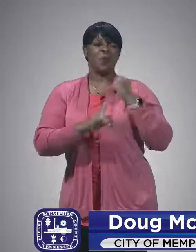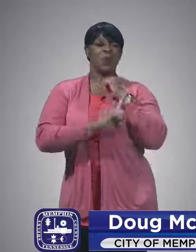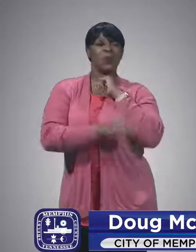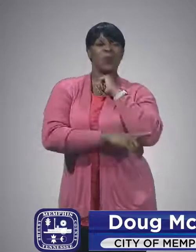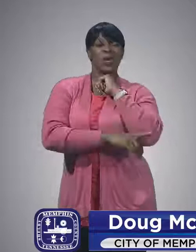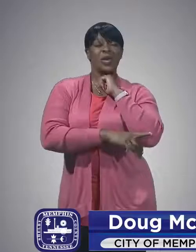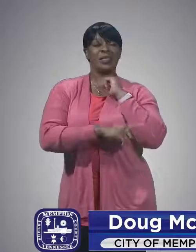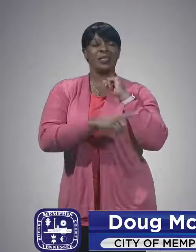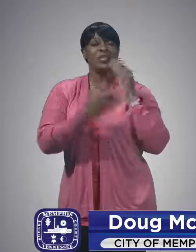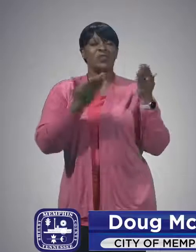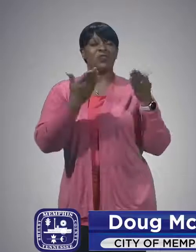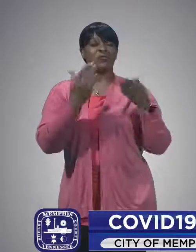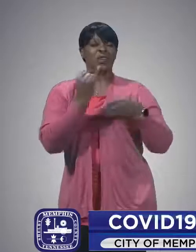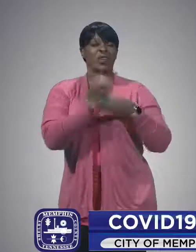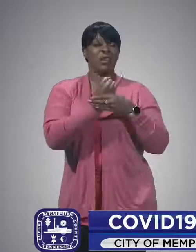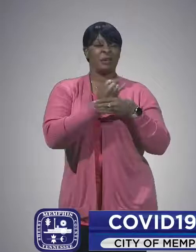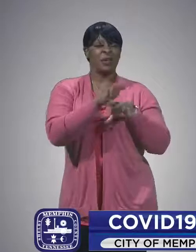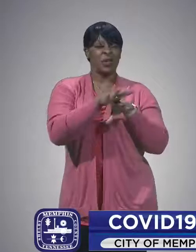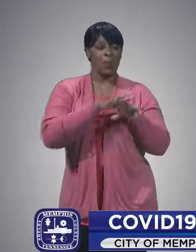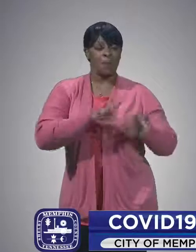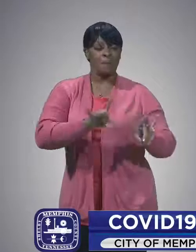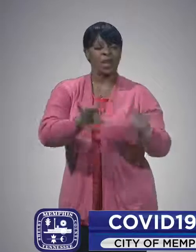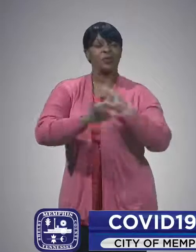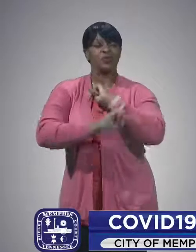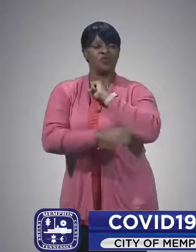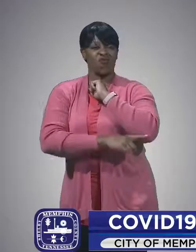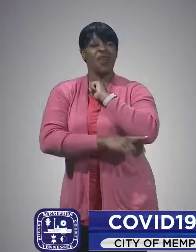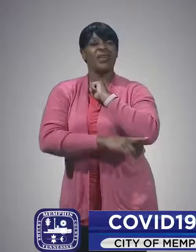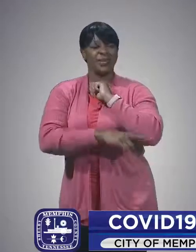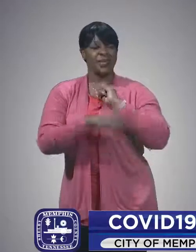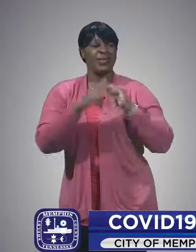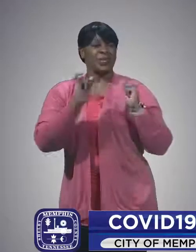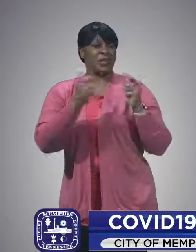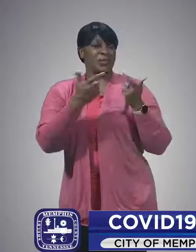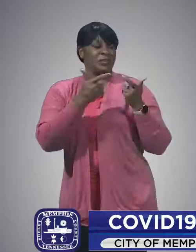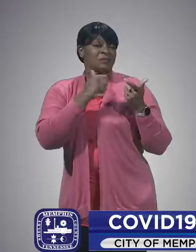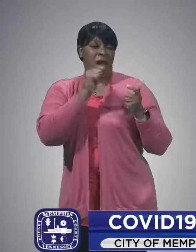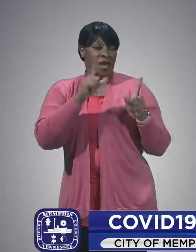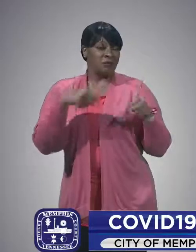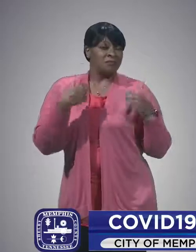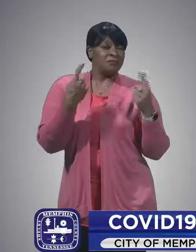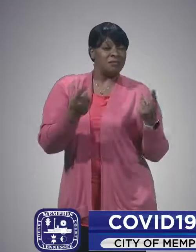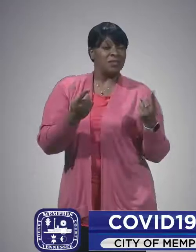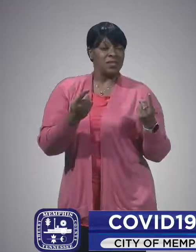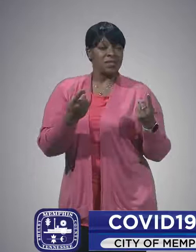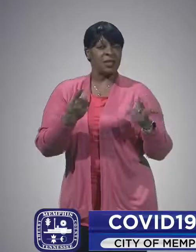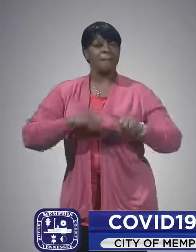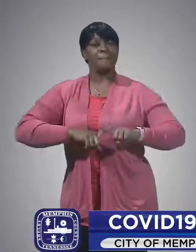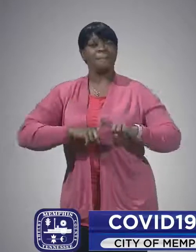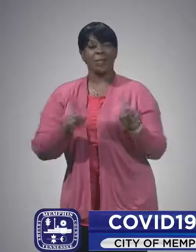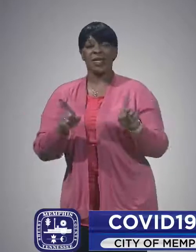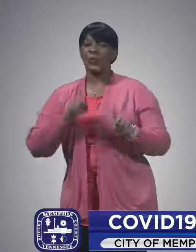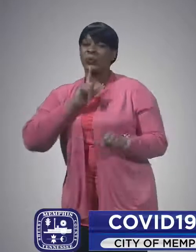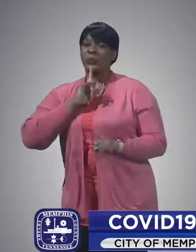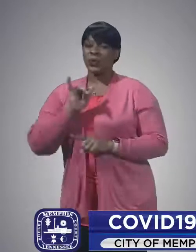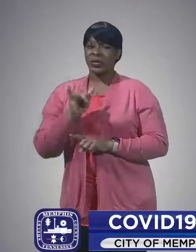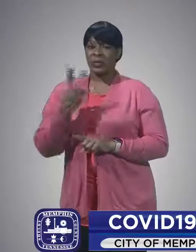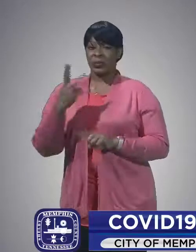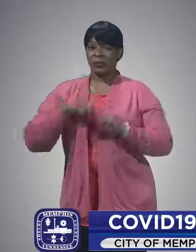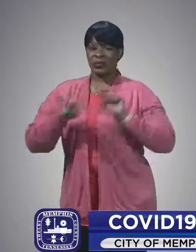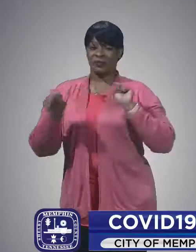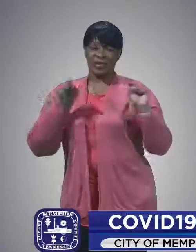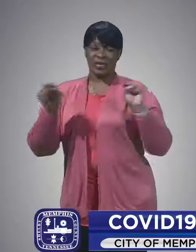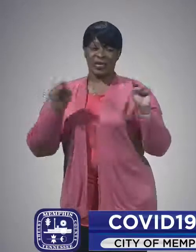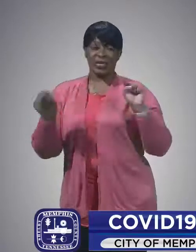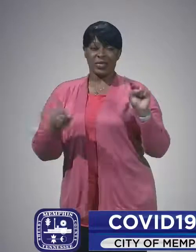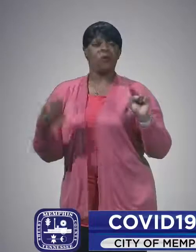service interruptions early in the pandemic. That has largely not been the case since then. But it really is two different